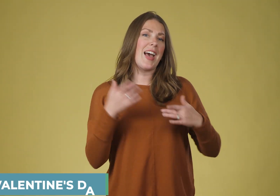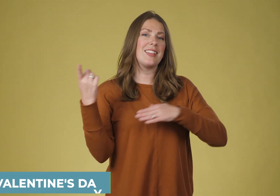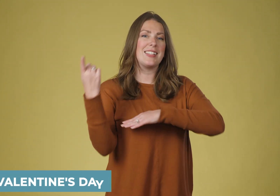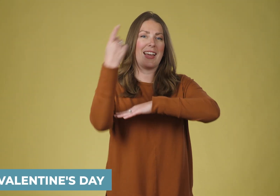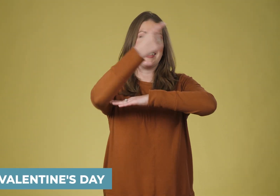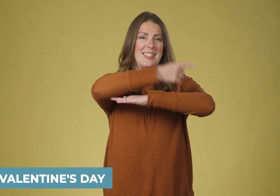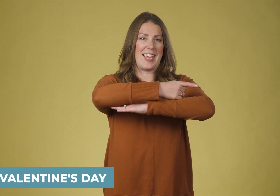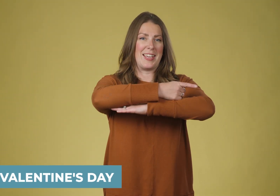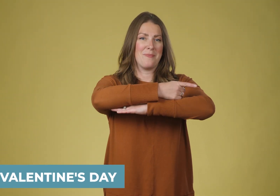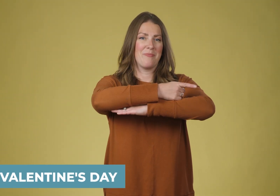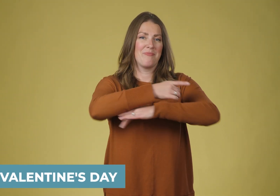Valentine's Day.